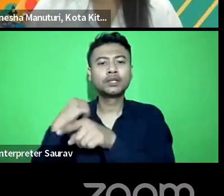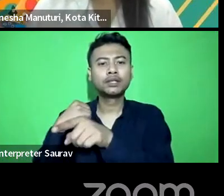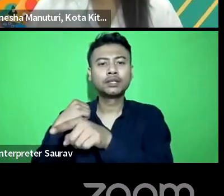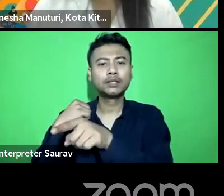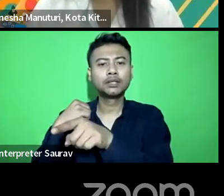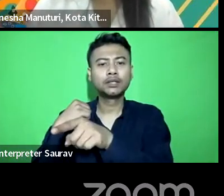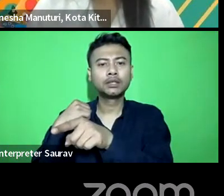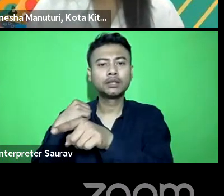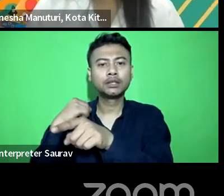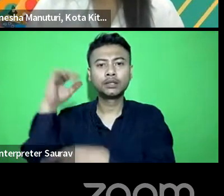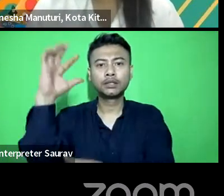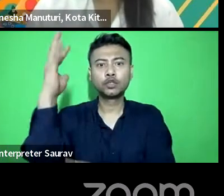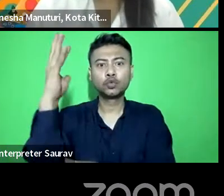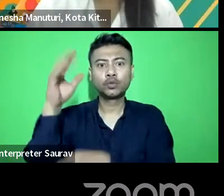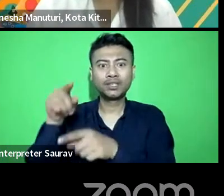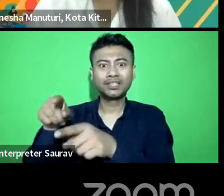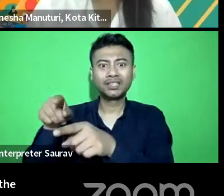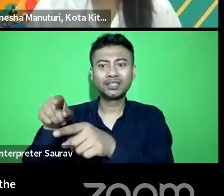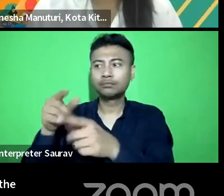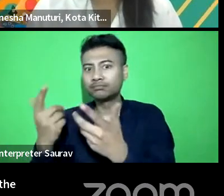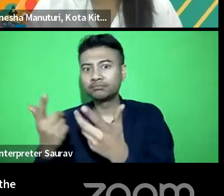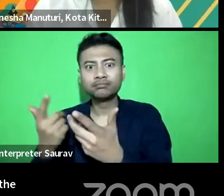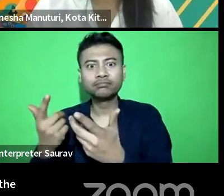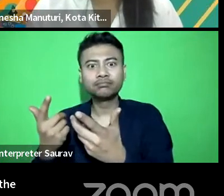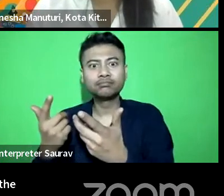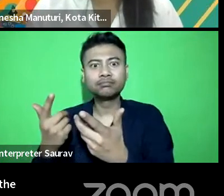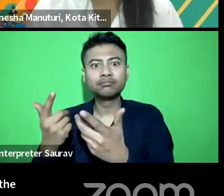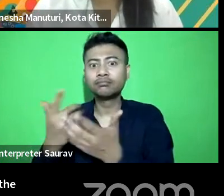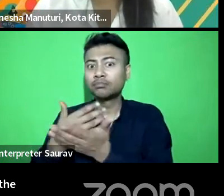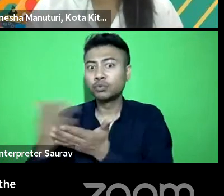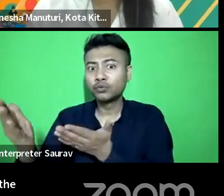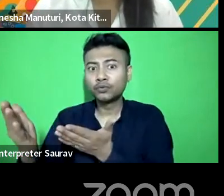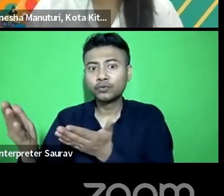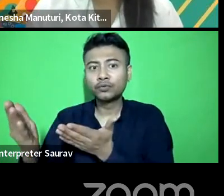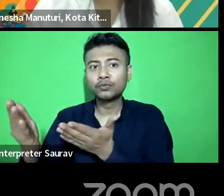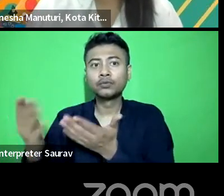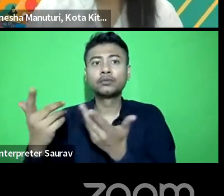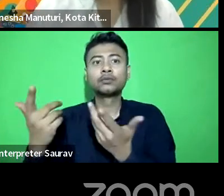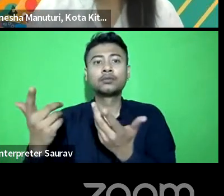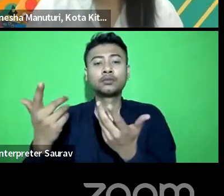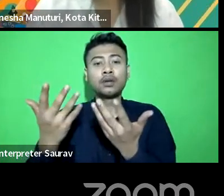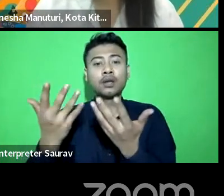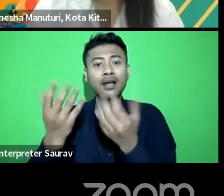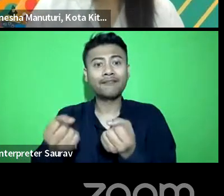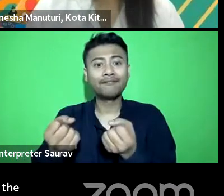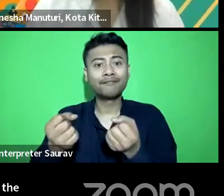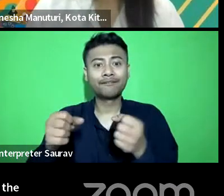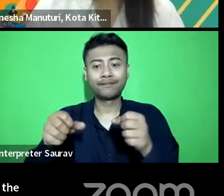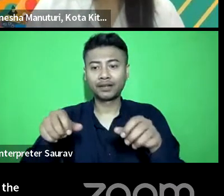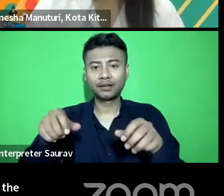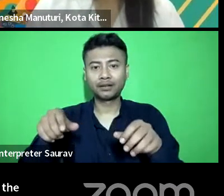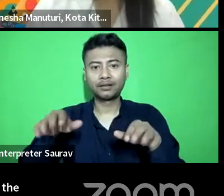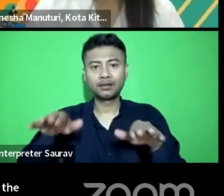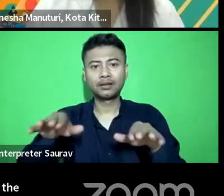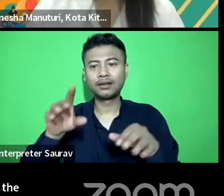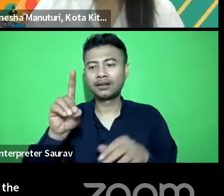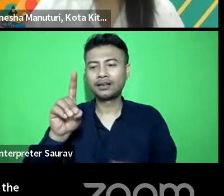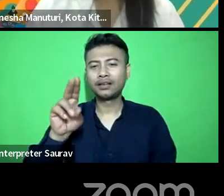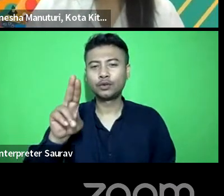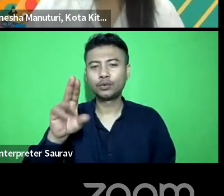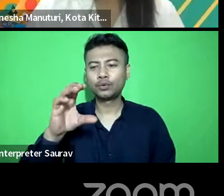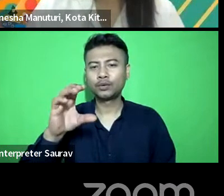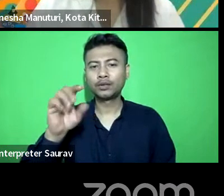the footpath? Do you want a ducting or not a ducting? Because that raises the cost of infrastructure. So I think we need to start somewhere,